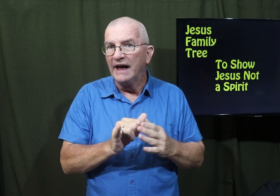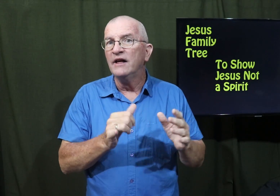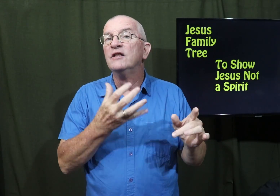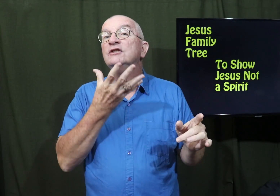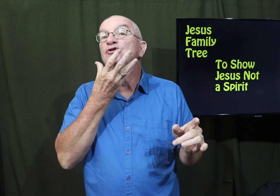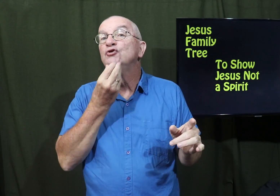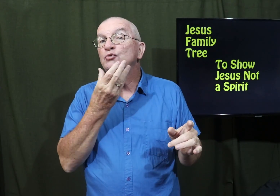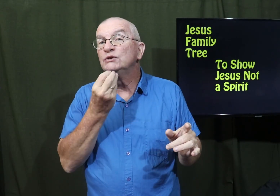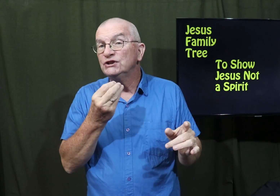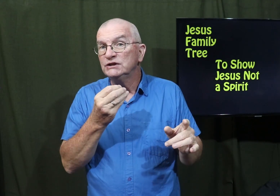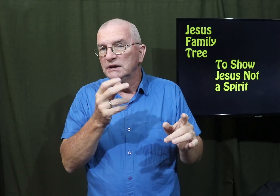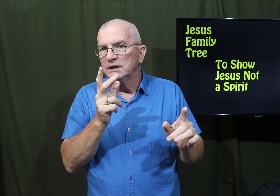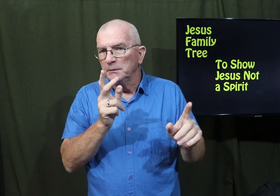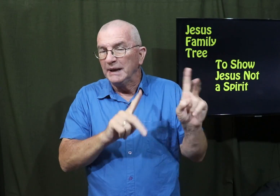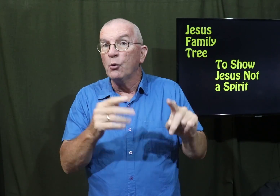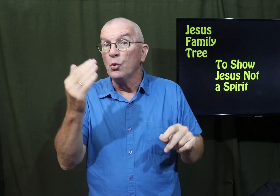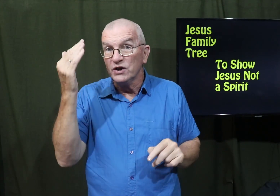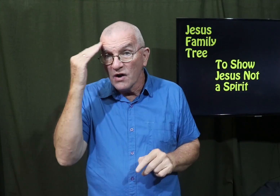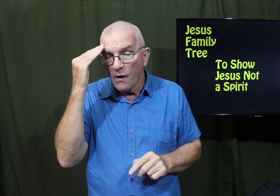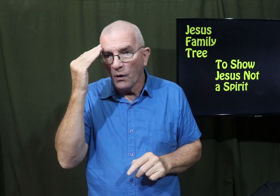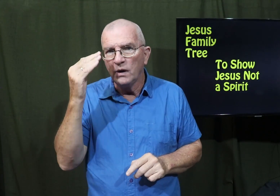the Jews who know